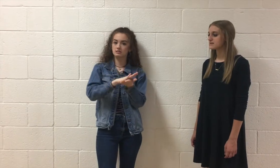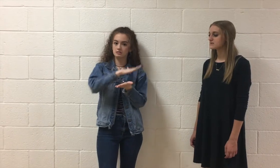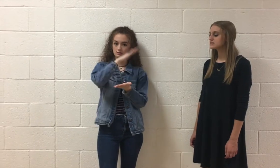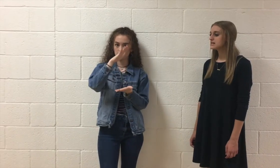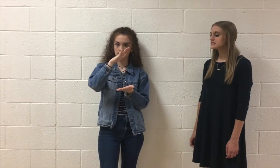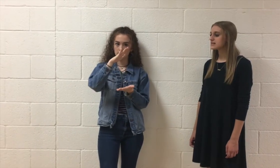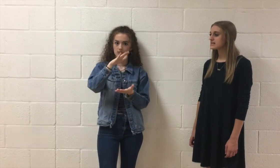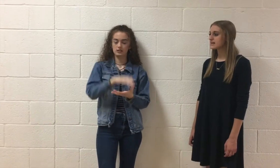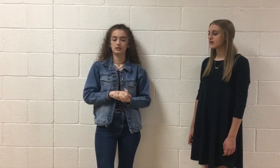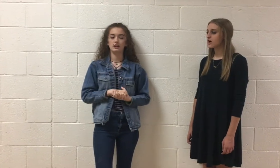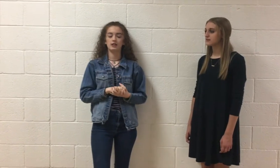Language, studying in college.